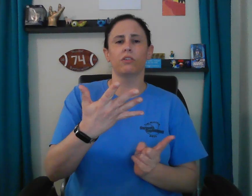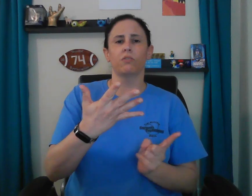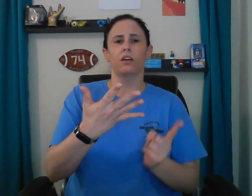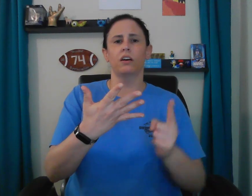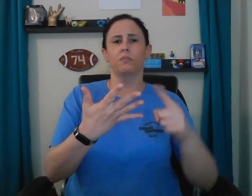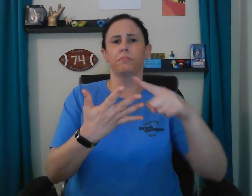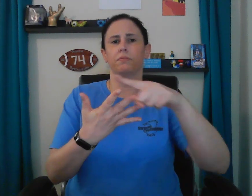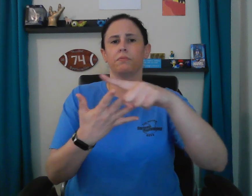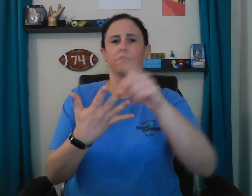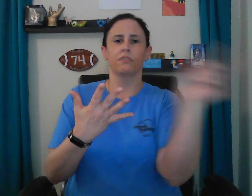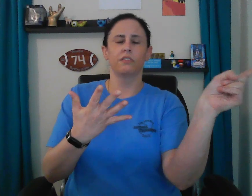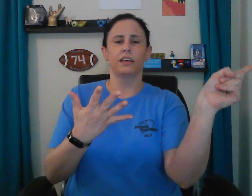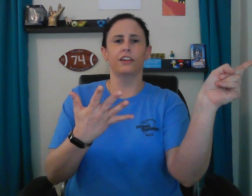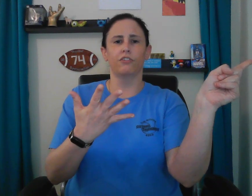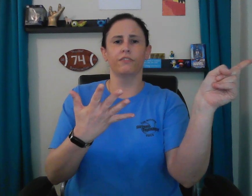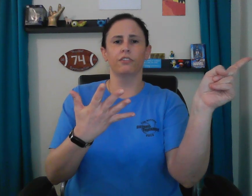go up and over.